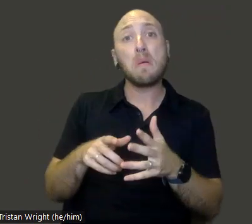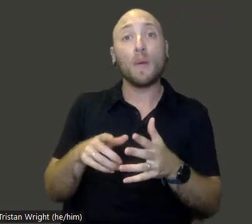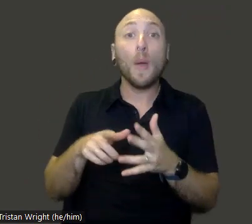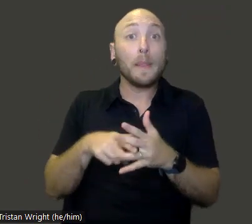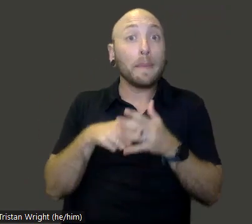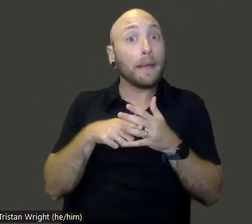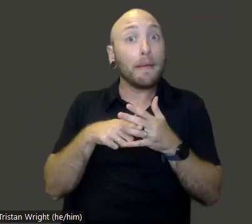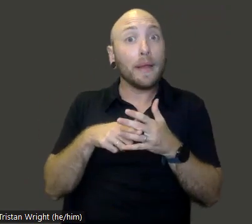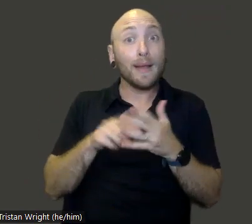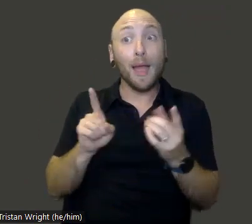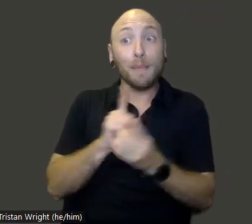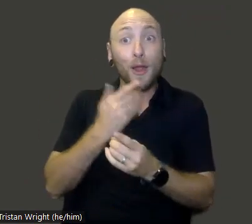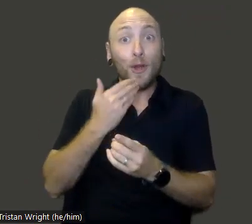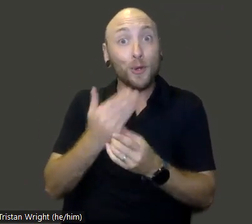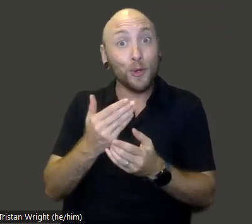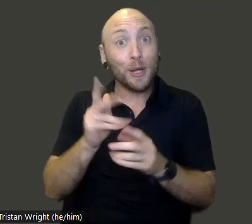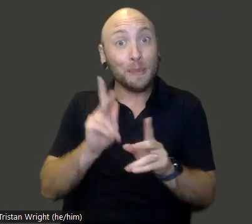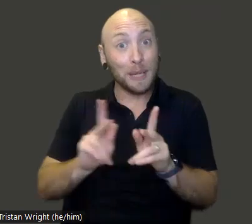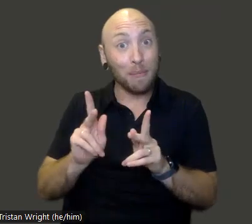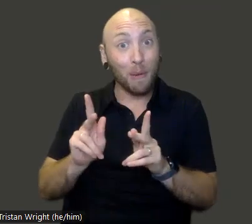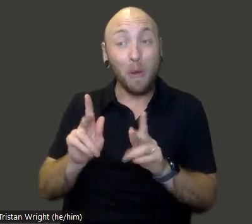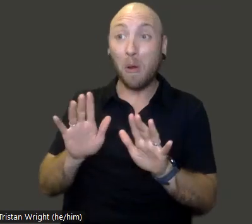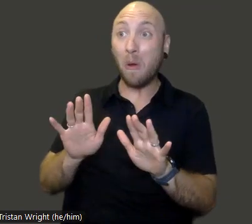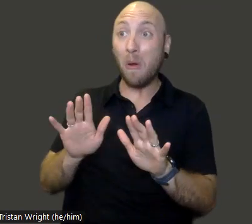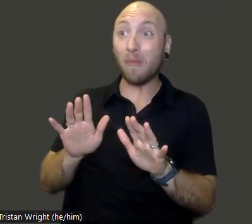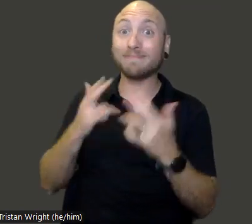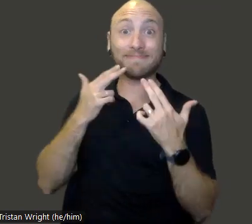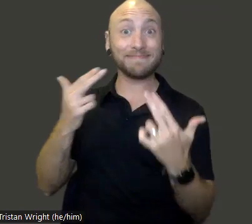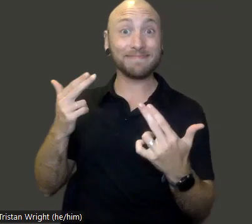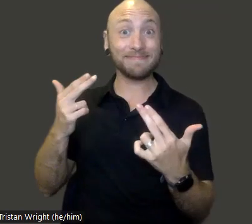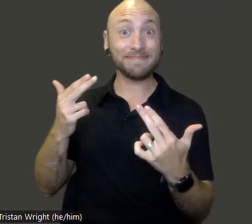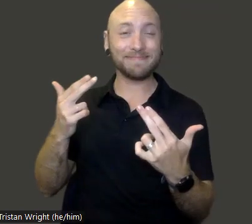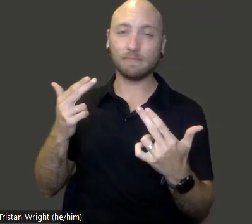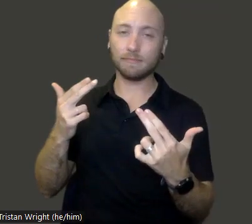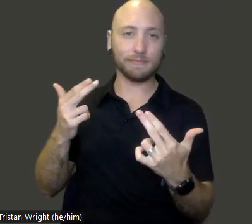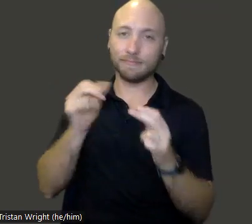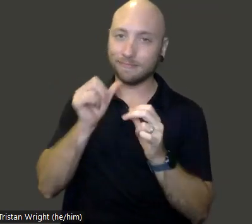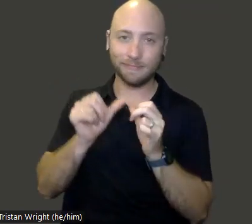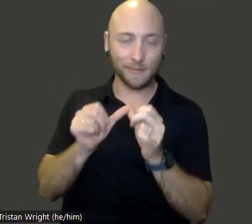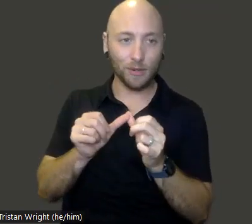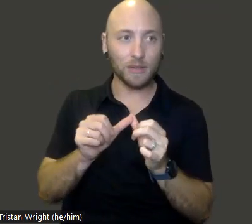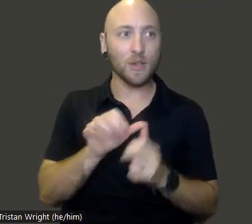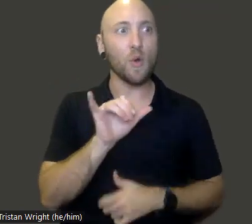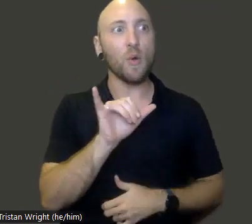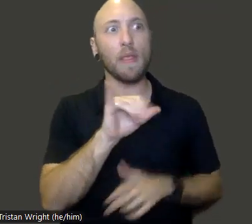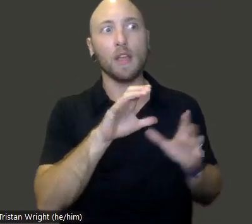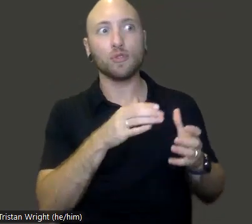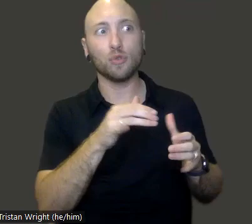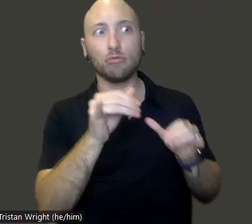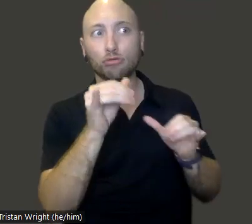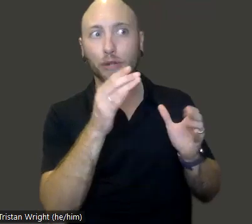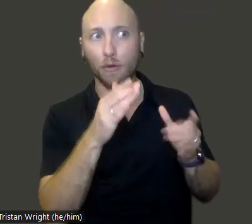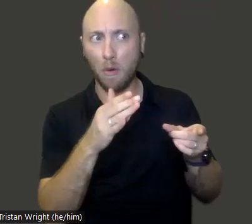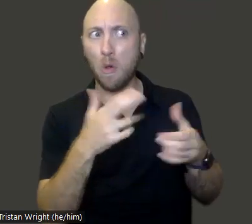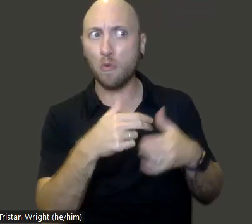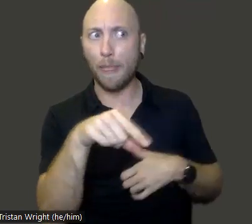then people that are like me, you know, people that drink. And then I started, you know, trying